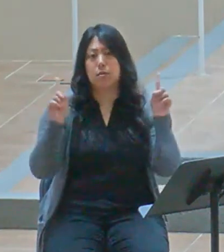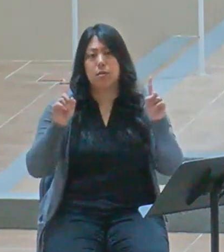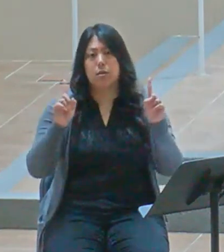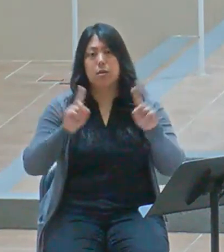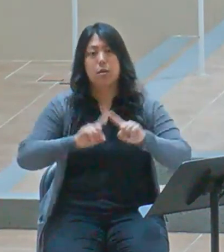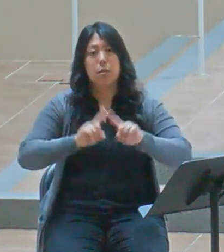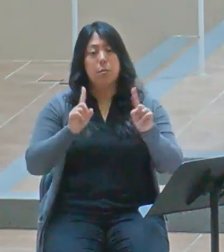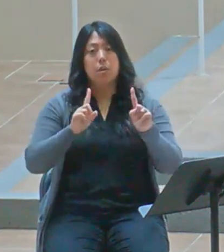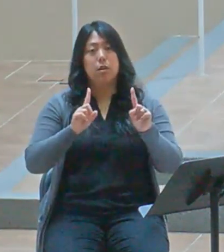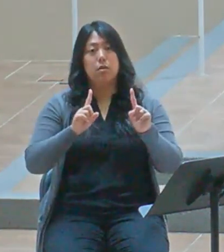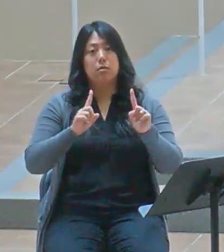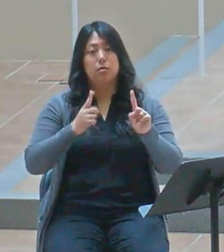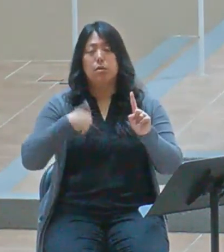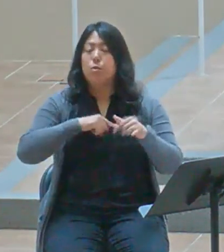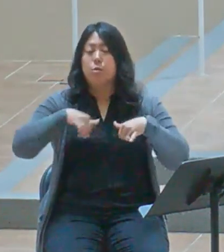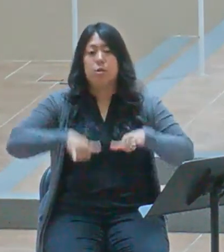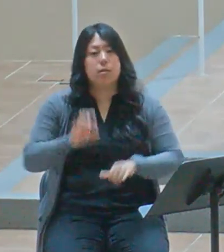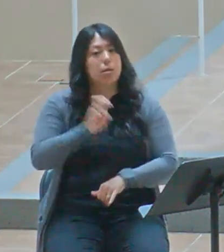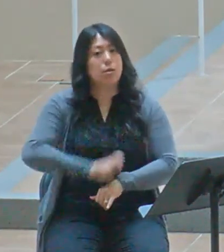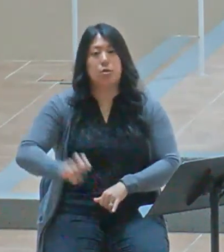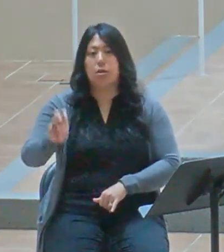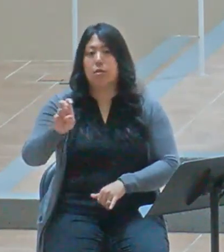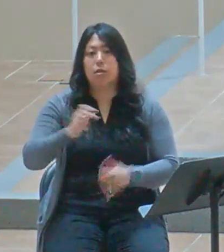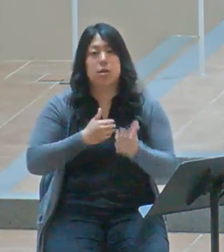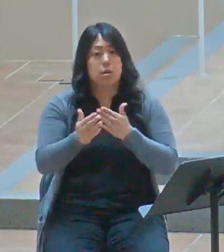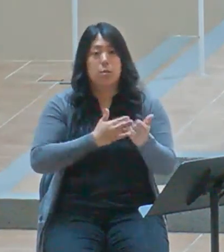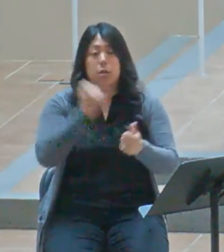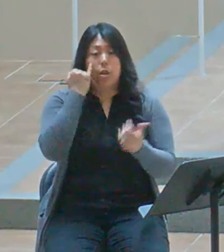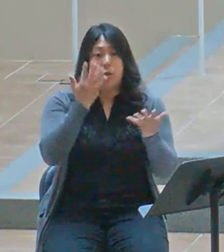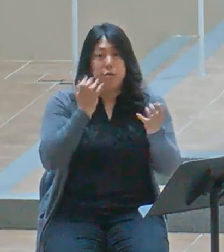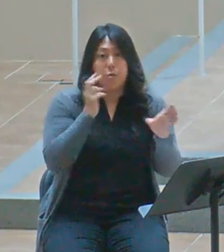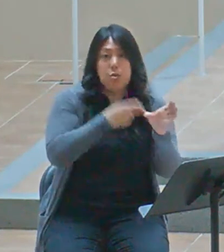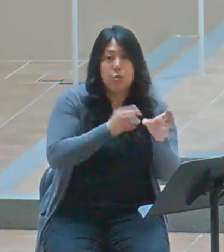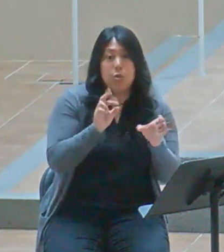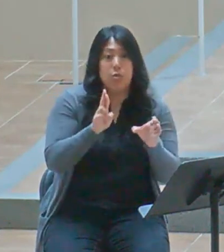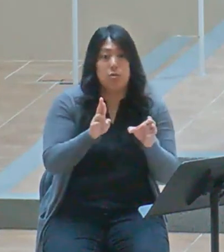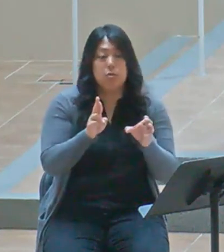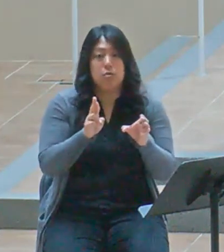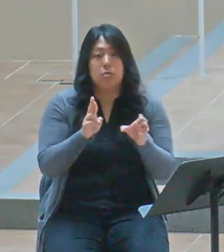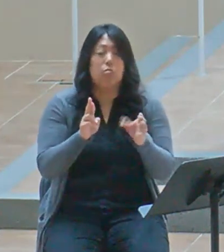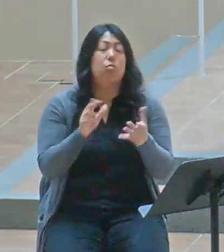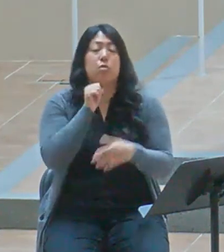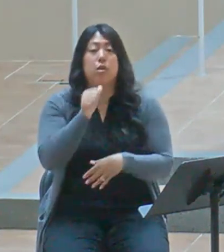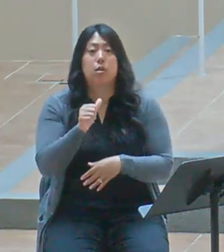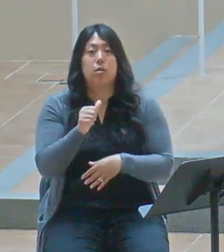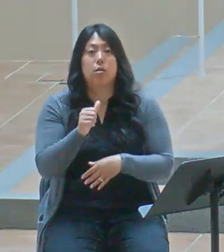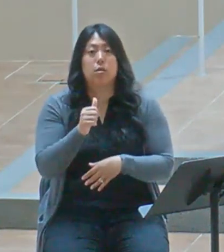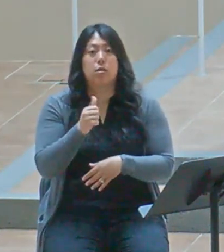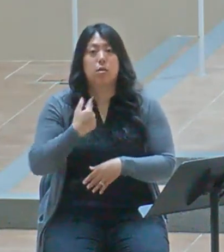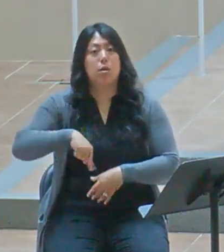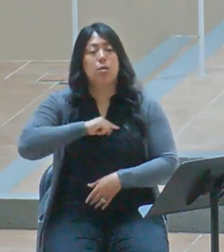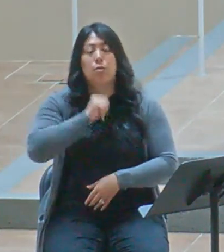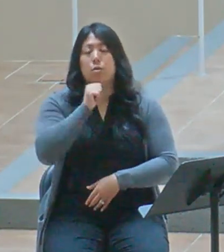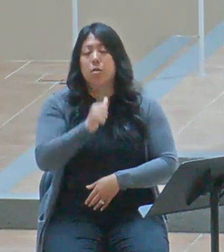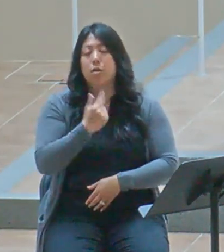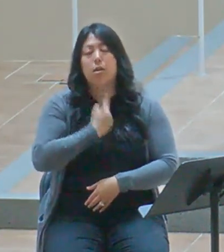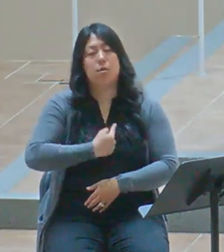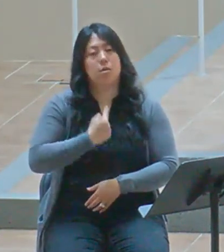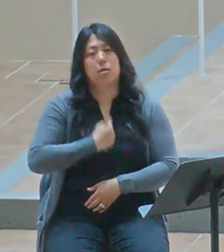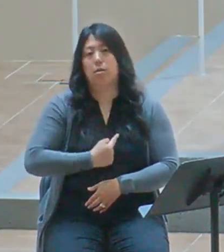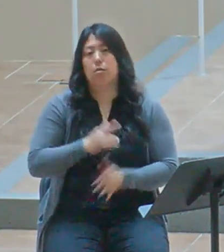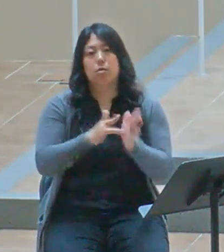but we are all on one, whether we want to be or not, and none of us are alone. You know, two things stood out